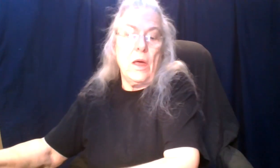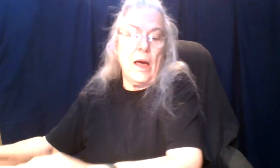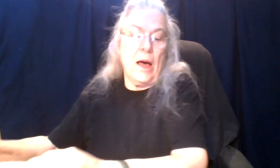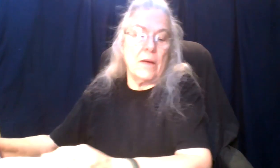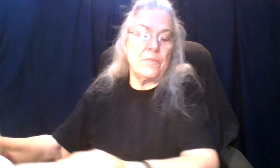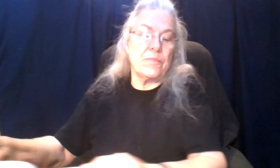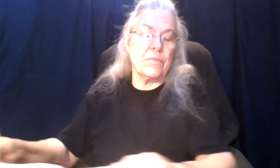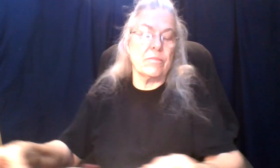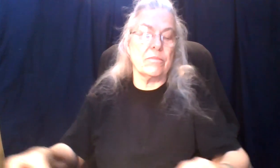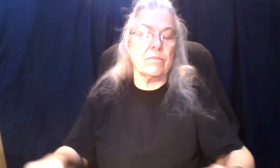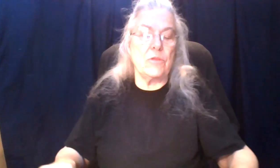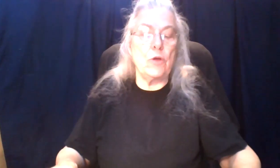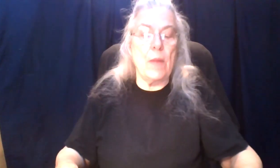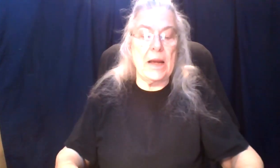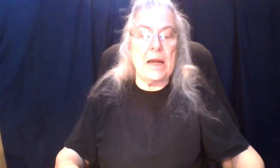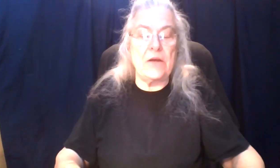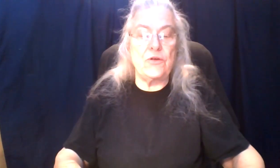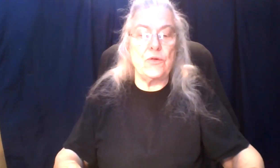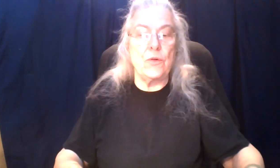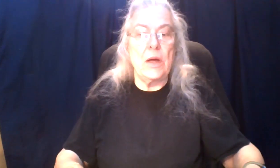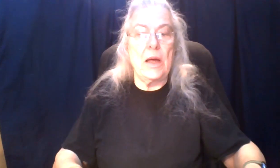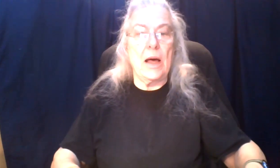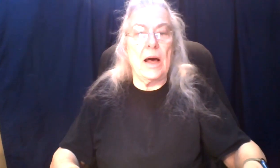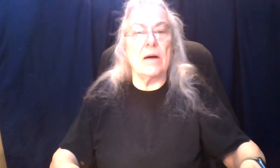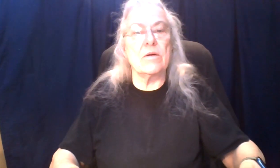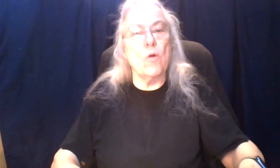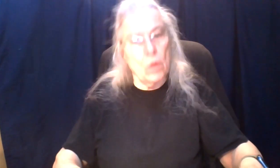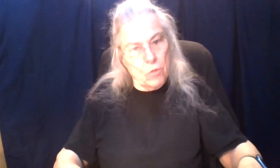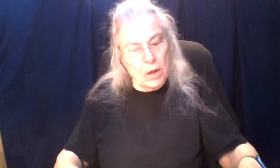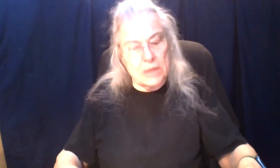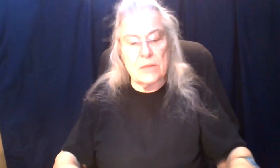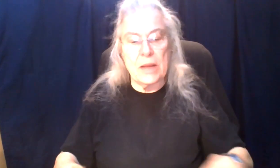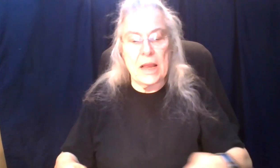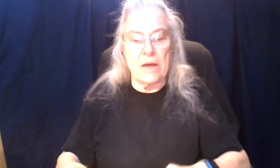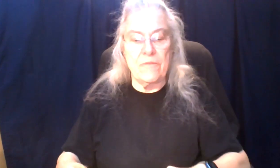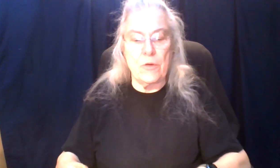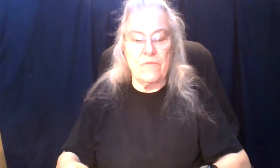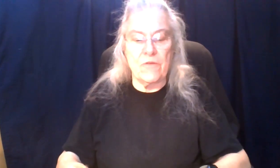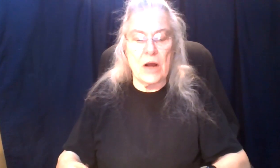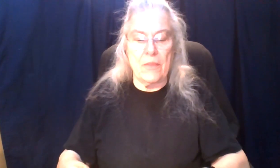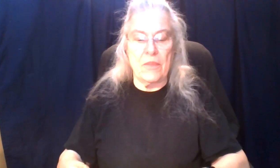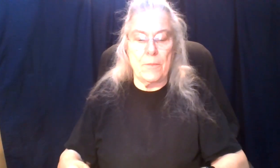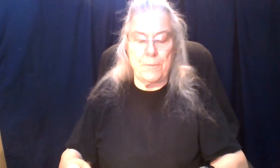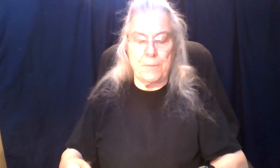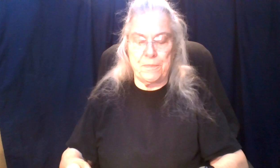um, you might need to go across them again if you had forgotten them.